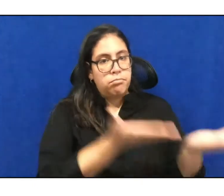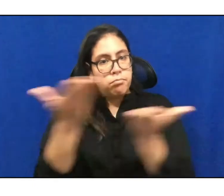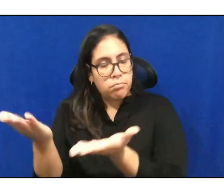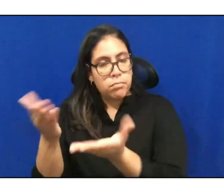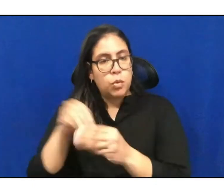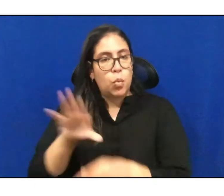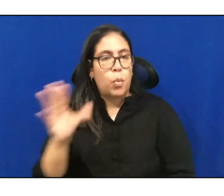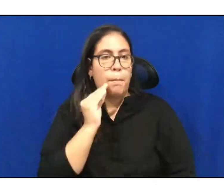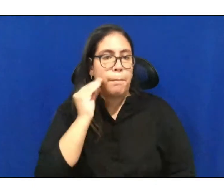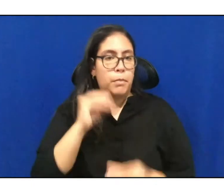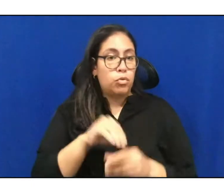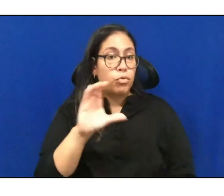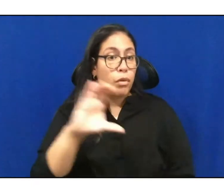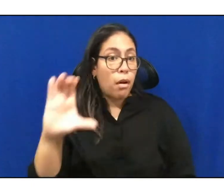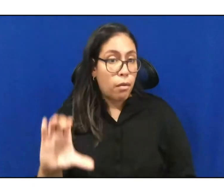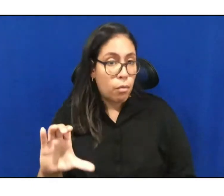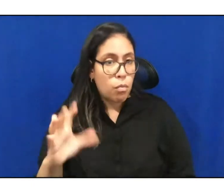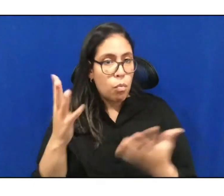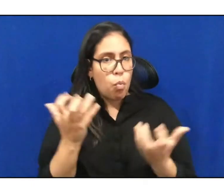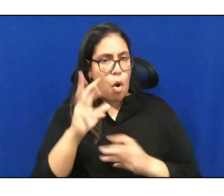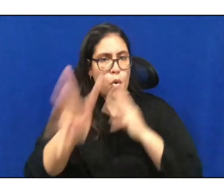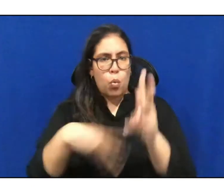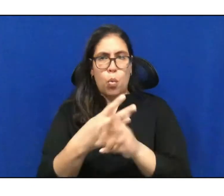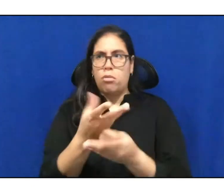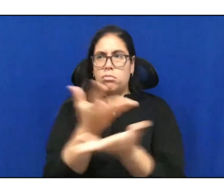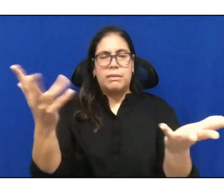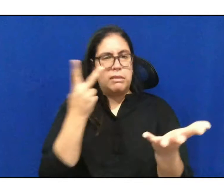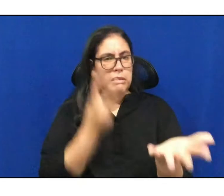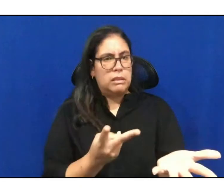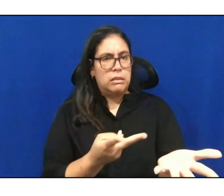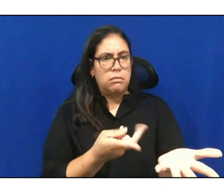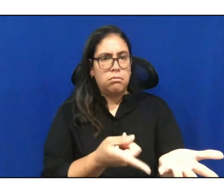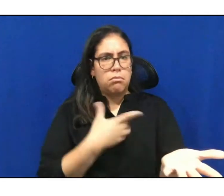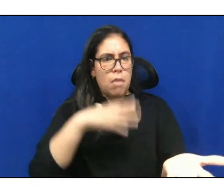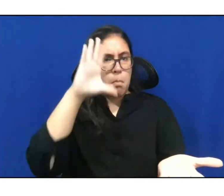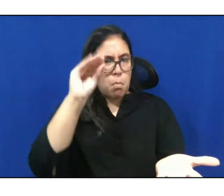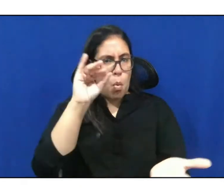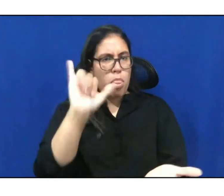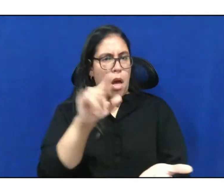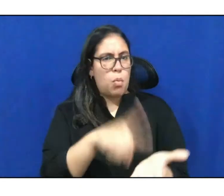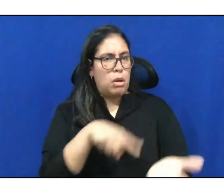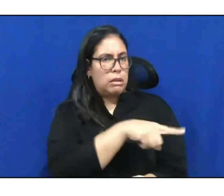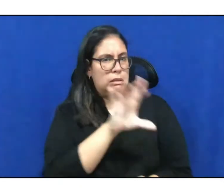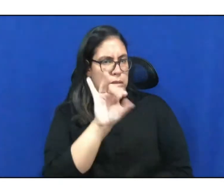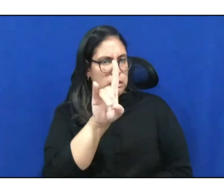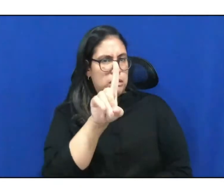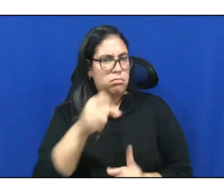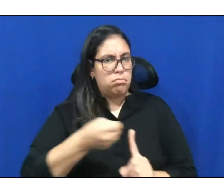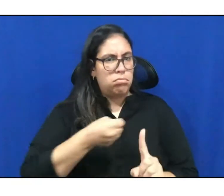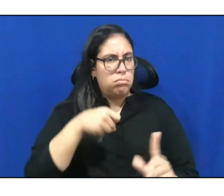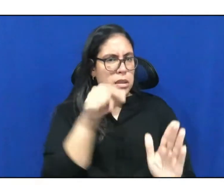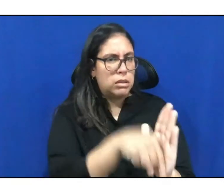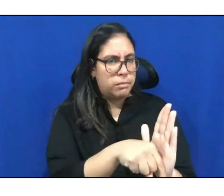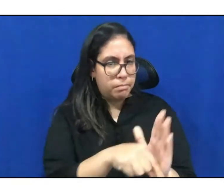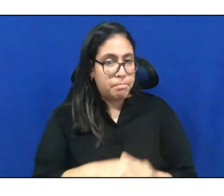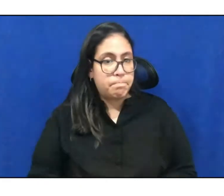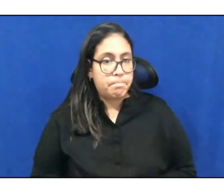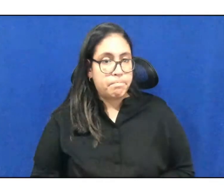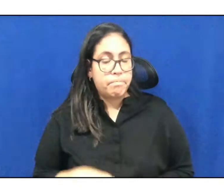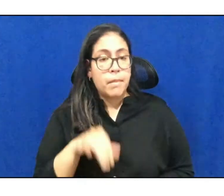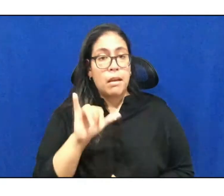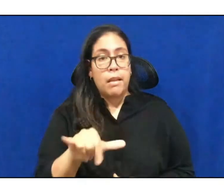world see what they did to my boy. This is an unimaginable nightmare